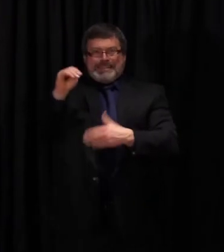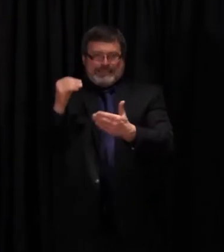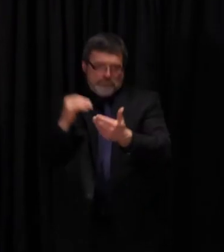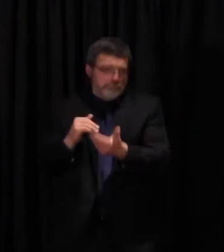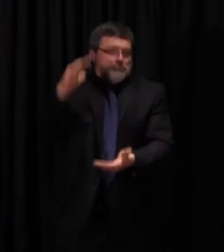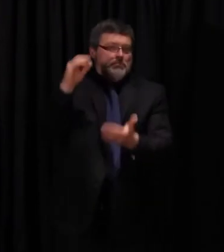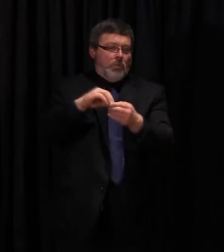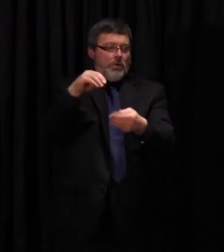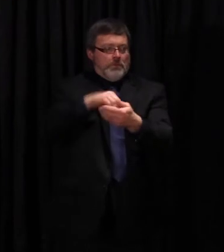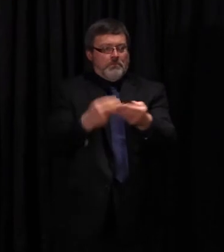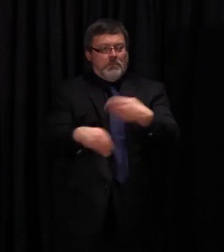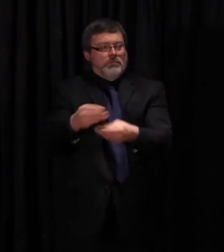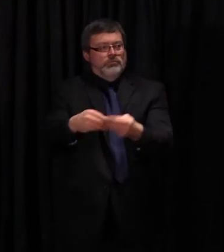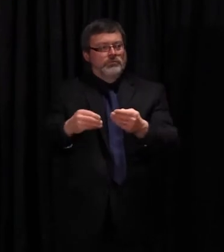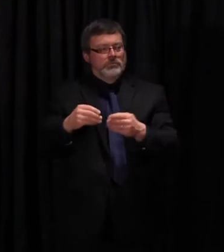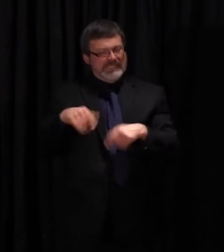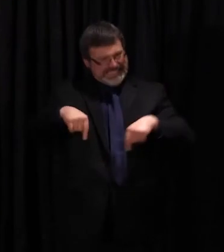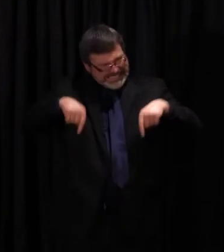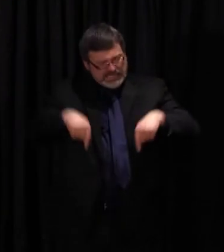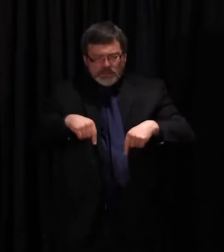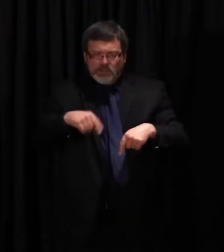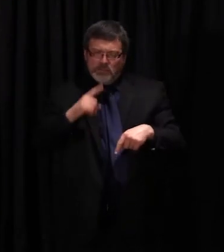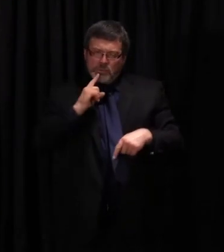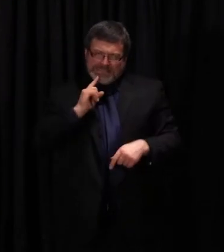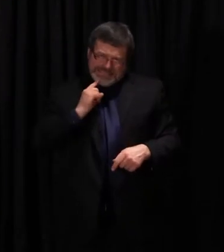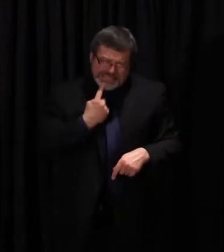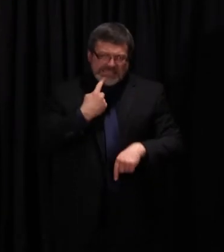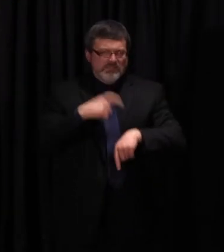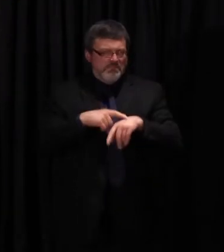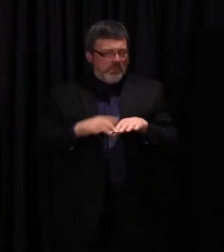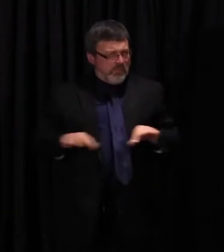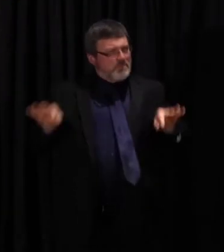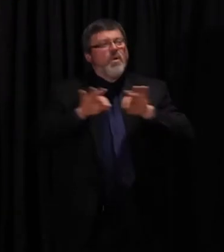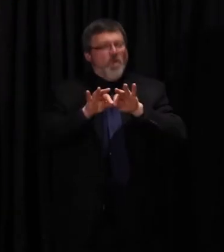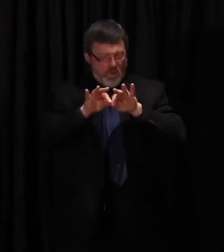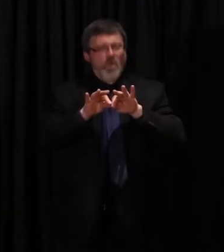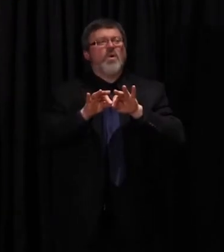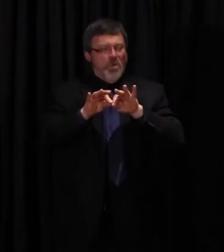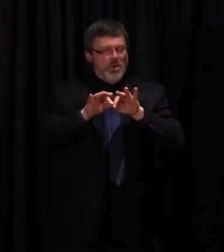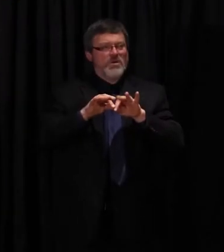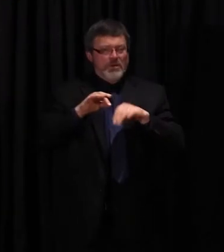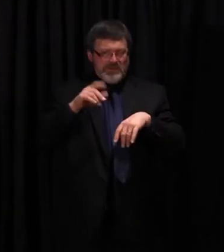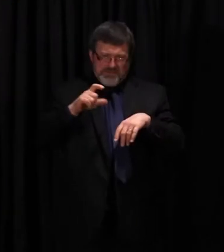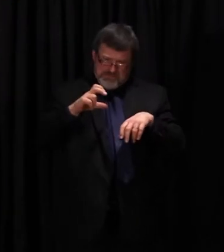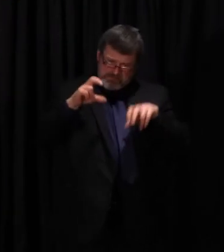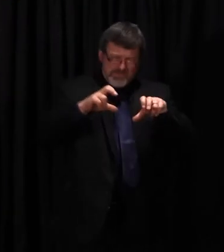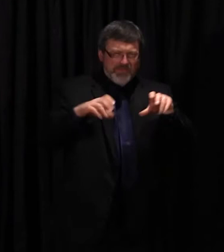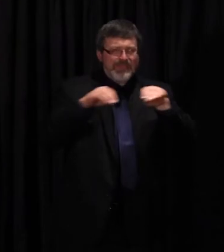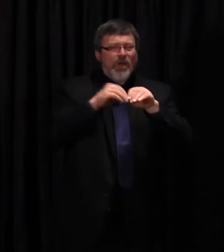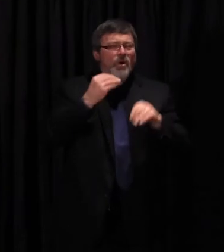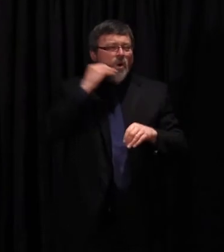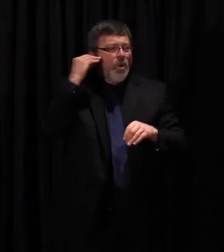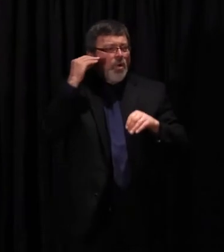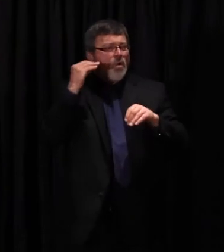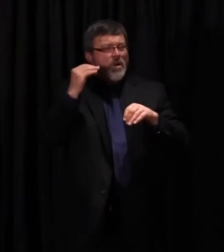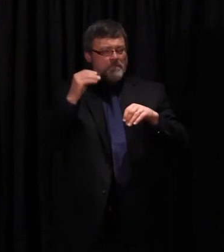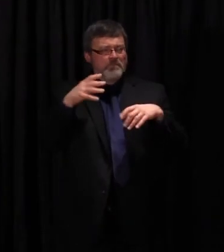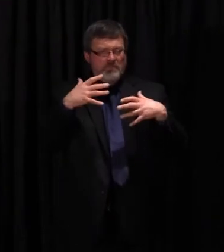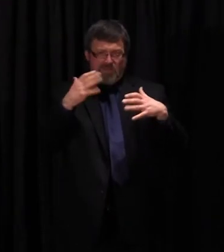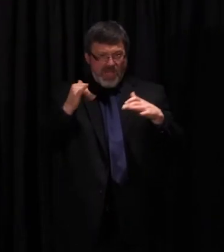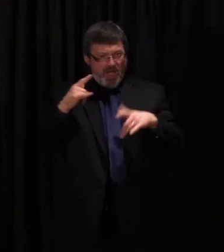putting the benefits of a good home and a good investment within the reach of every Vermonter.